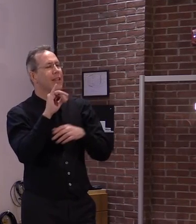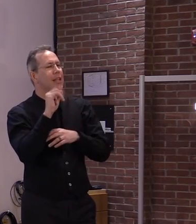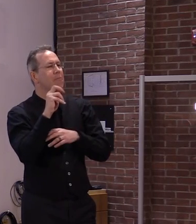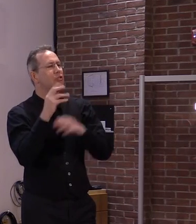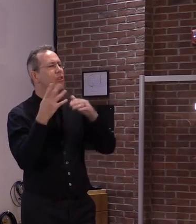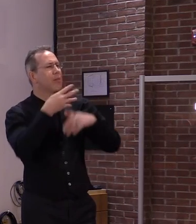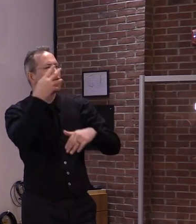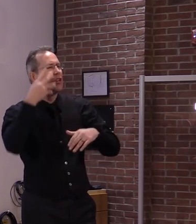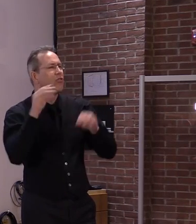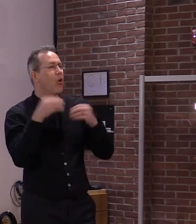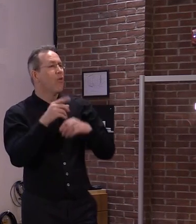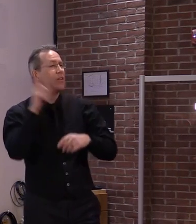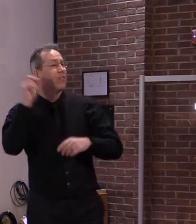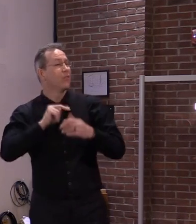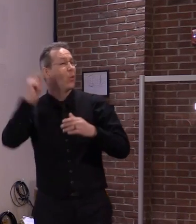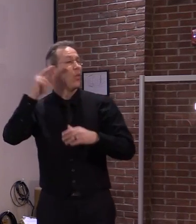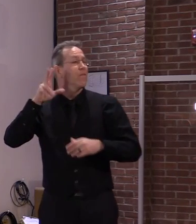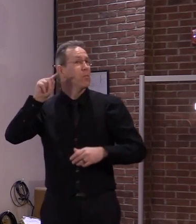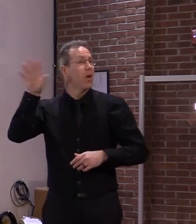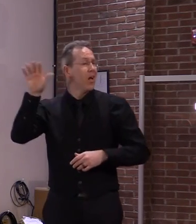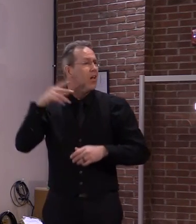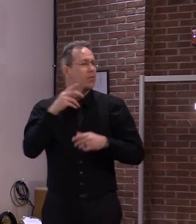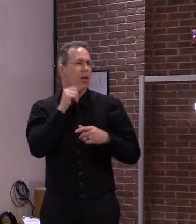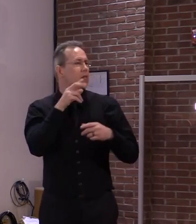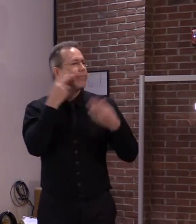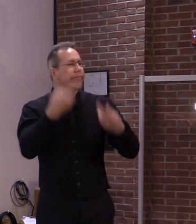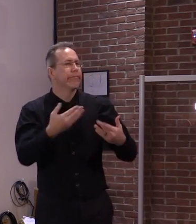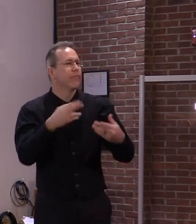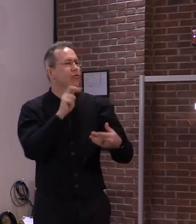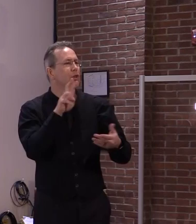Vermont or at least in Franklin County,